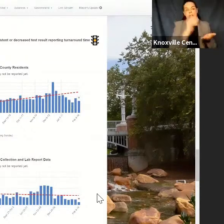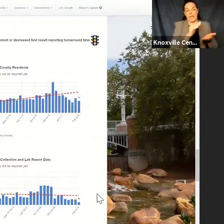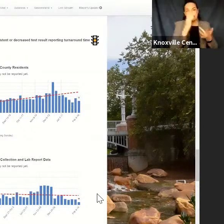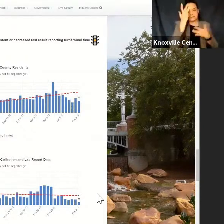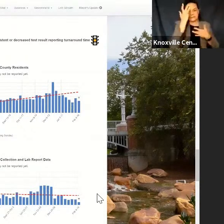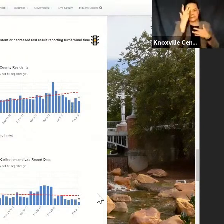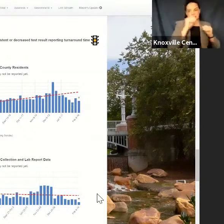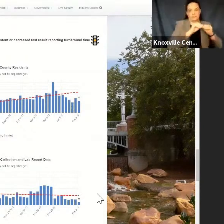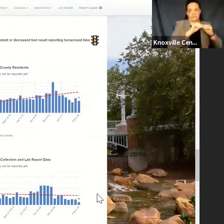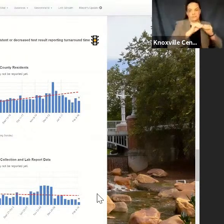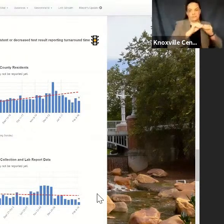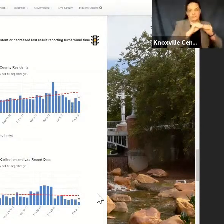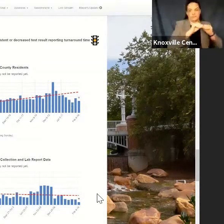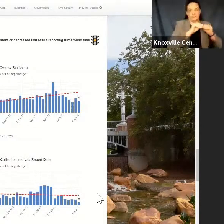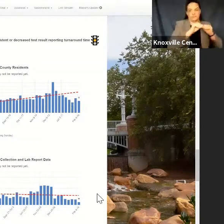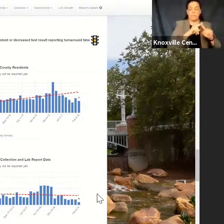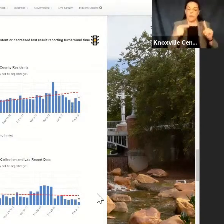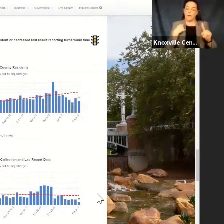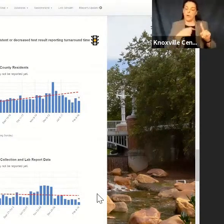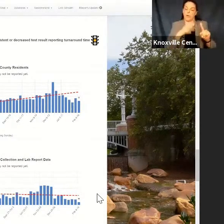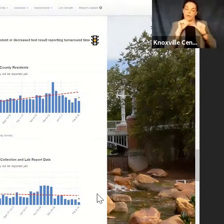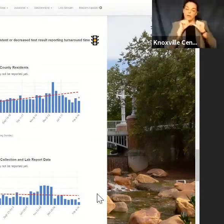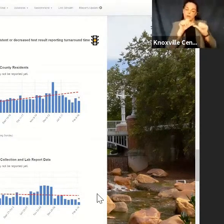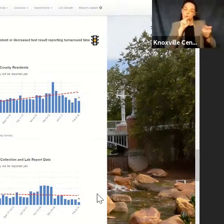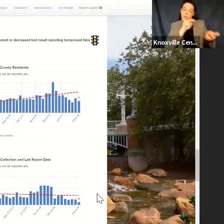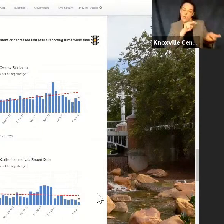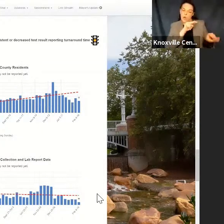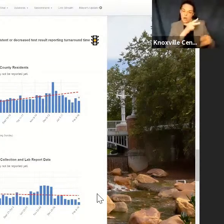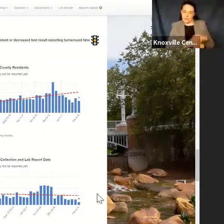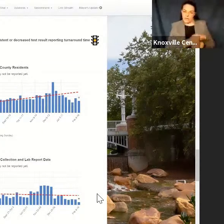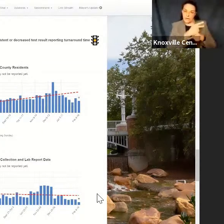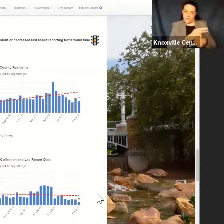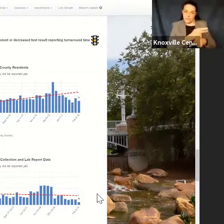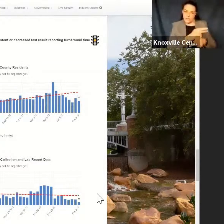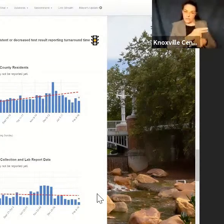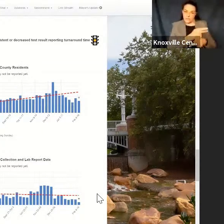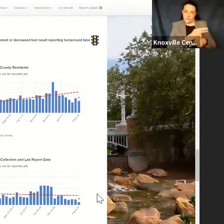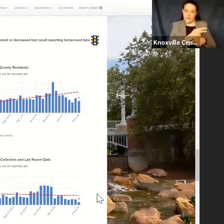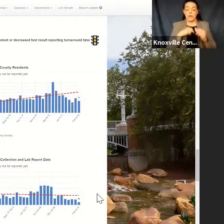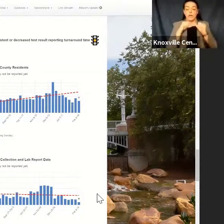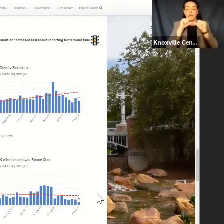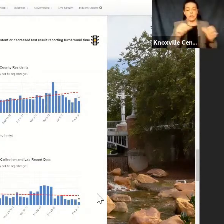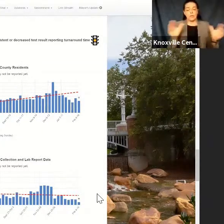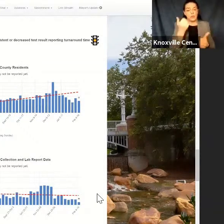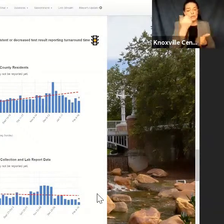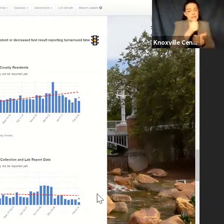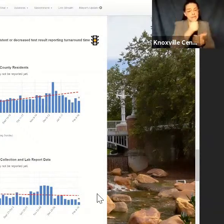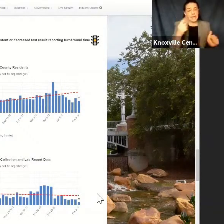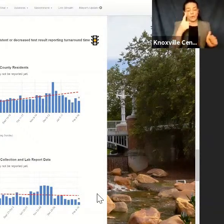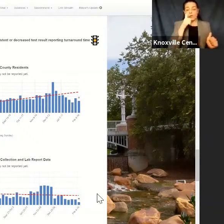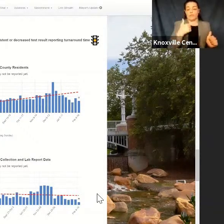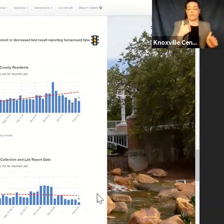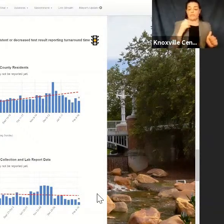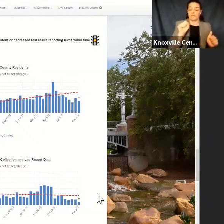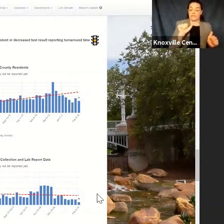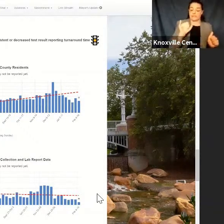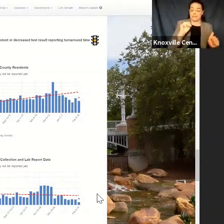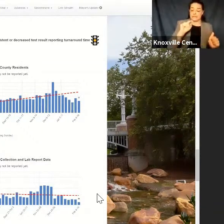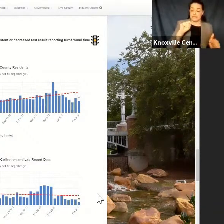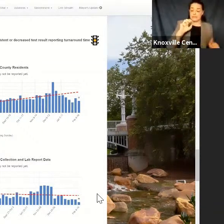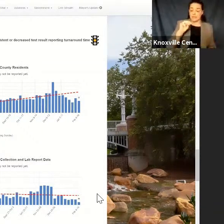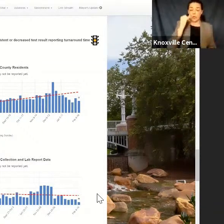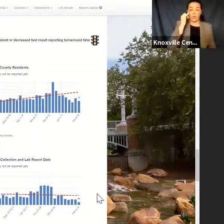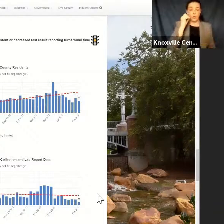community, but we will continue to keep a close eye on it. We continue to urge anyone who has symptoms or who has been